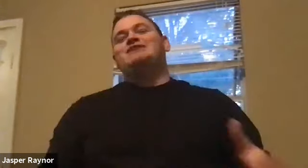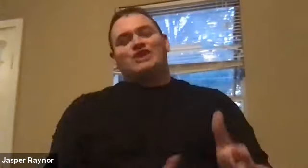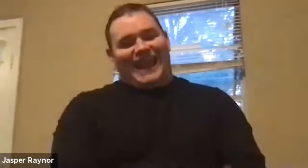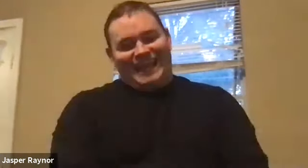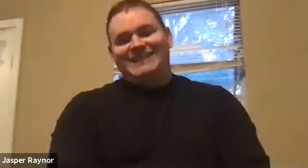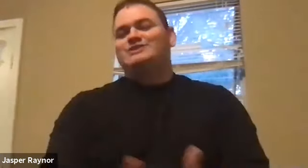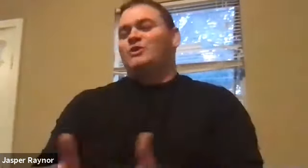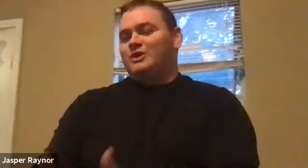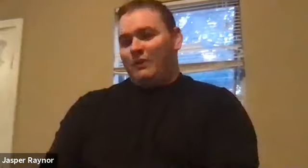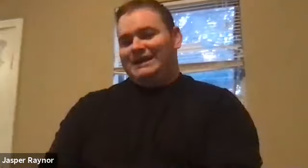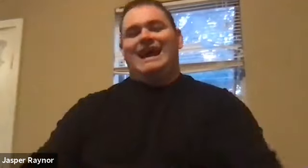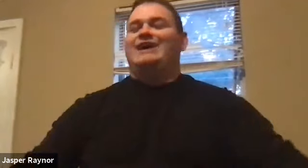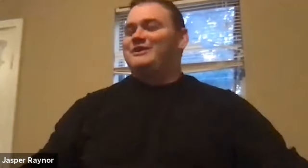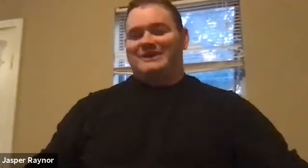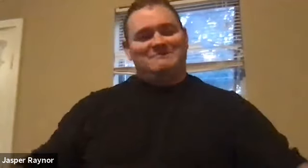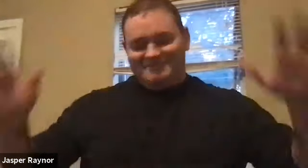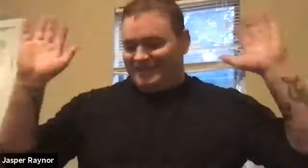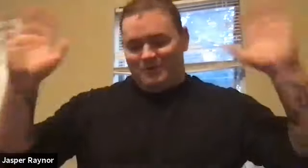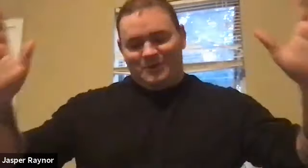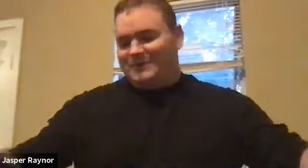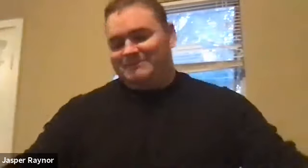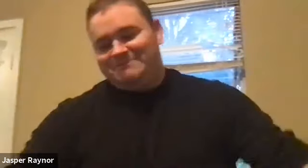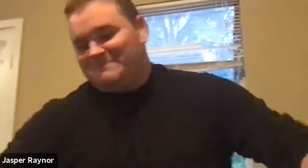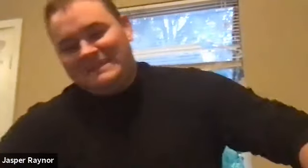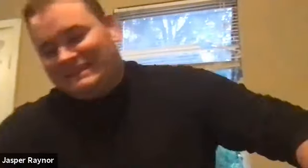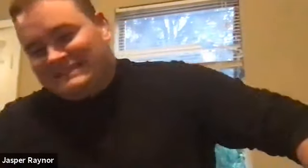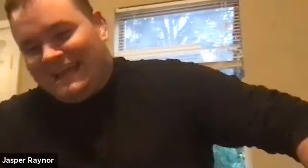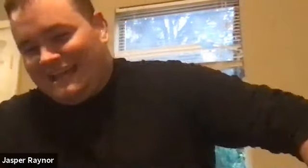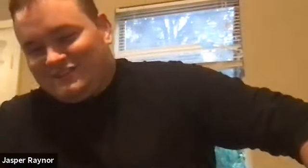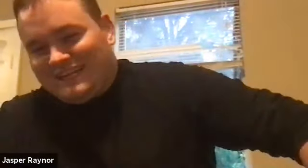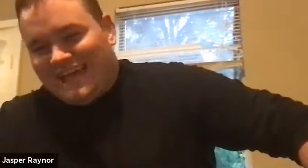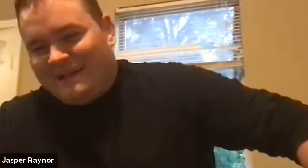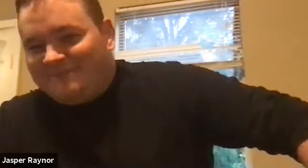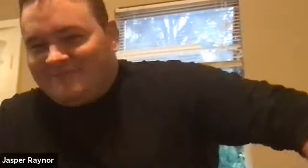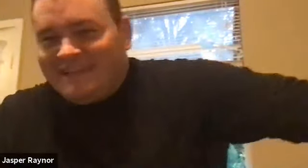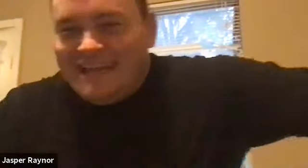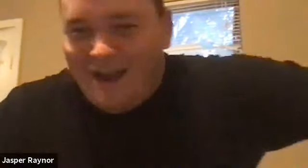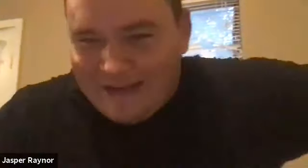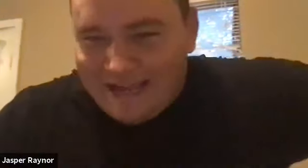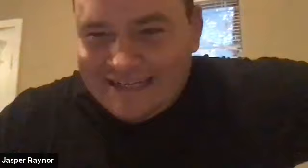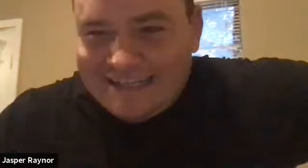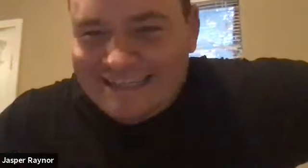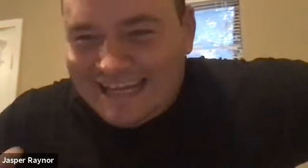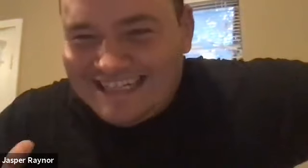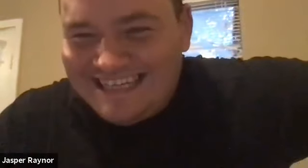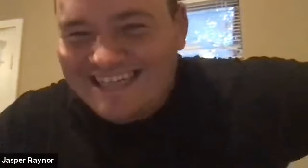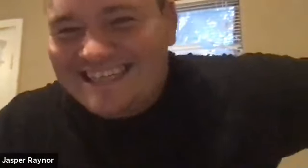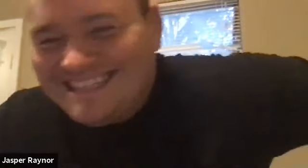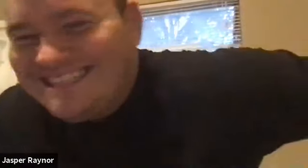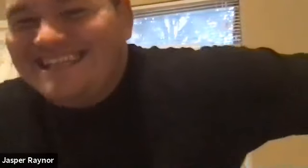your age or your weight. I do it. I won't do it. I ain't trying to die. Okay. You trying to die? Next.